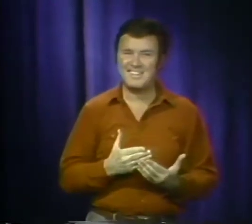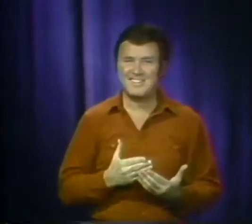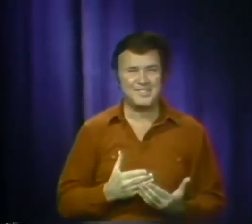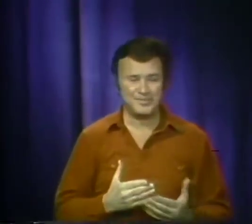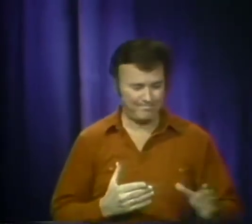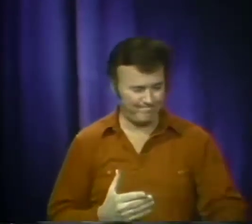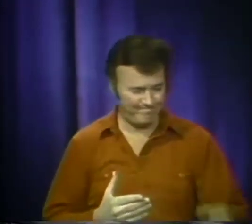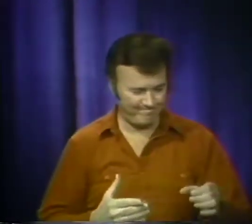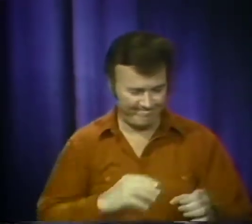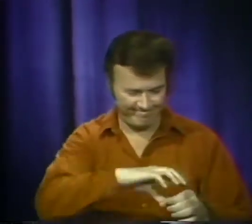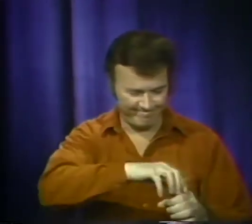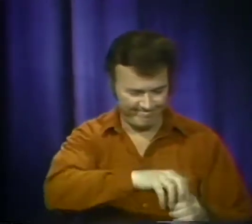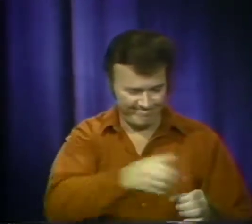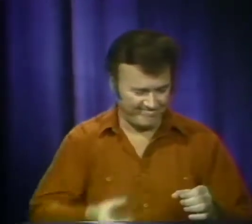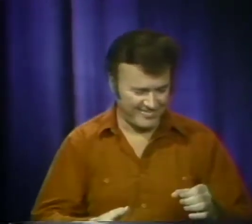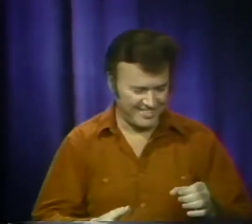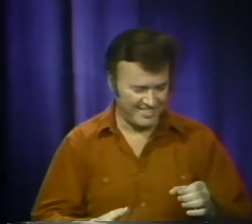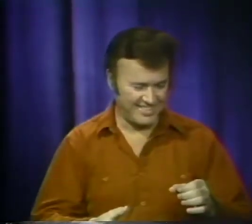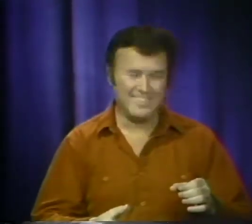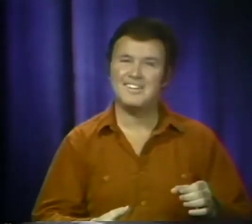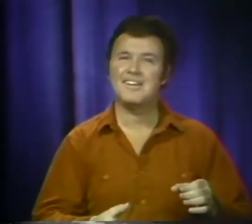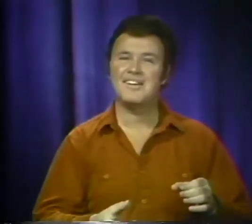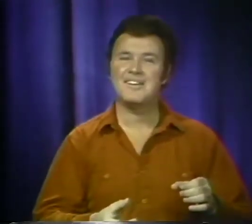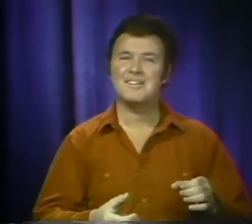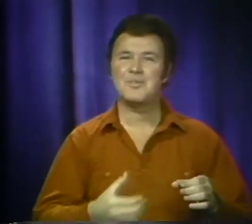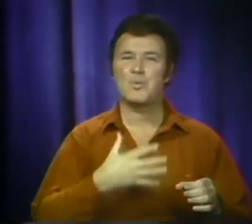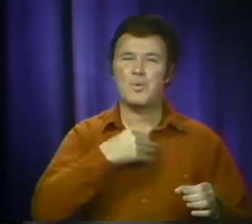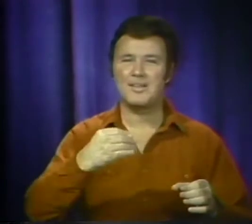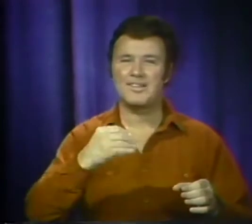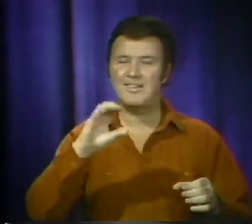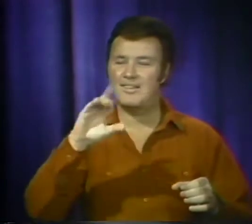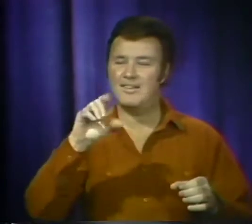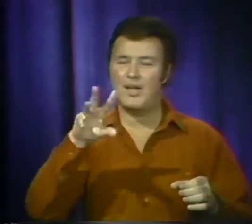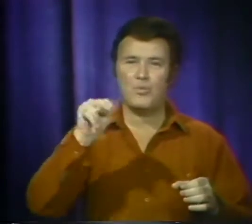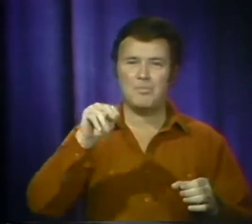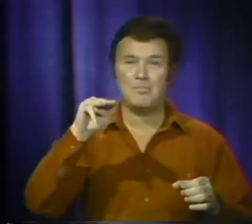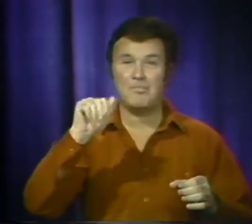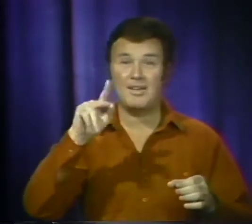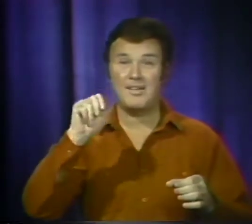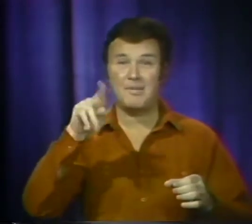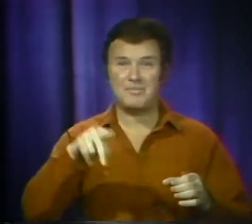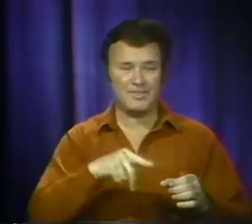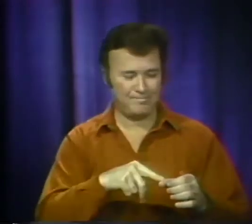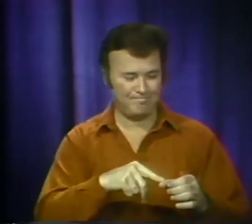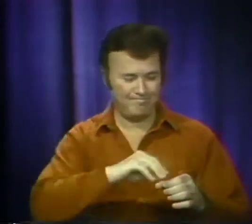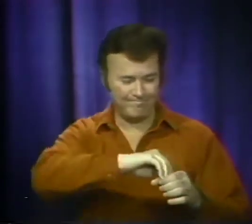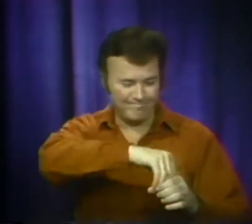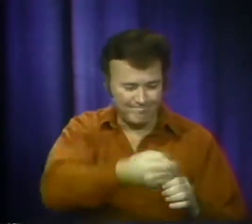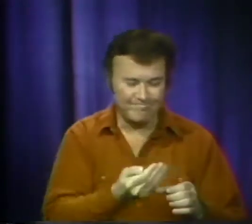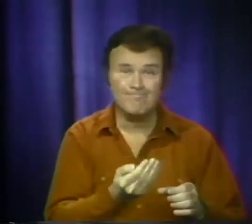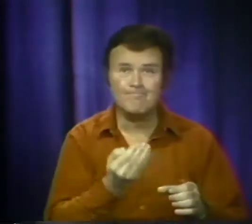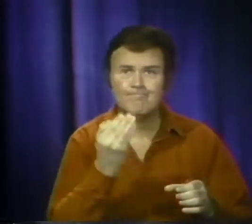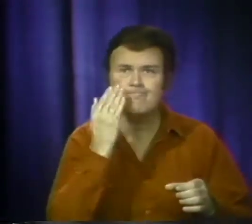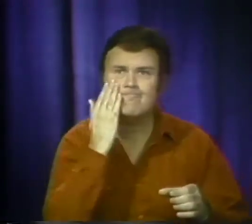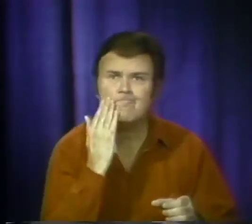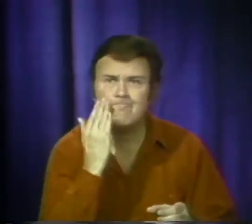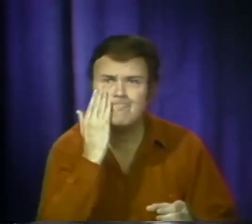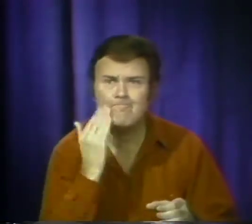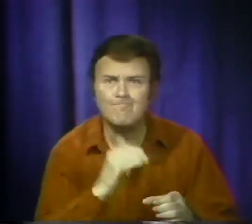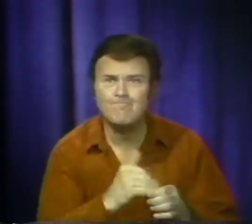opened a jar of white clown makeup and began to smear it